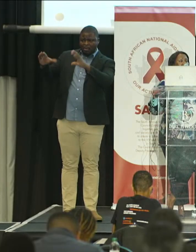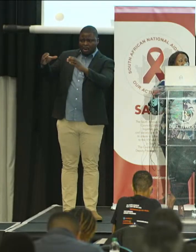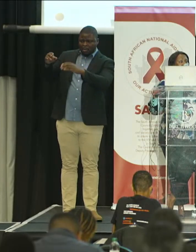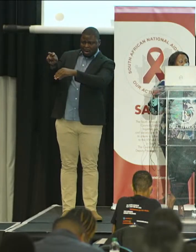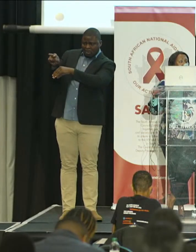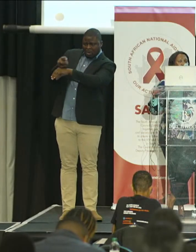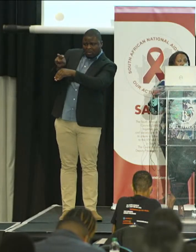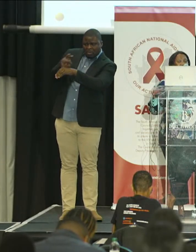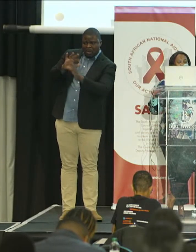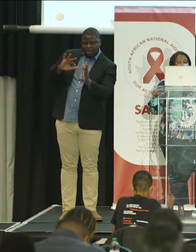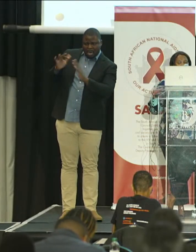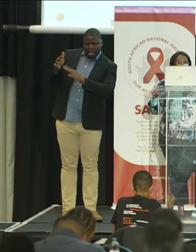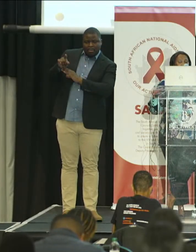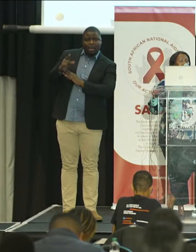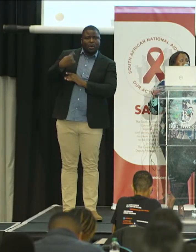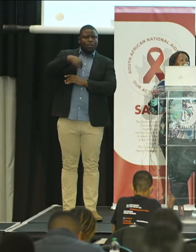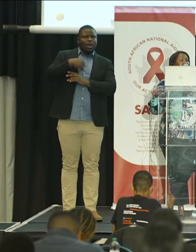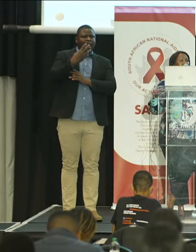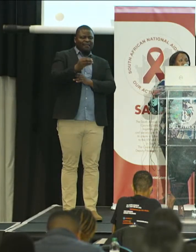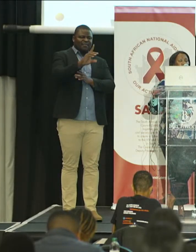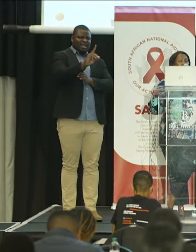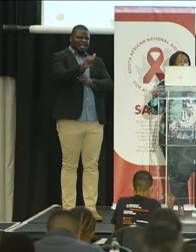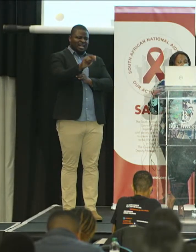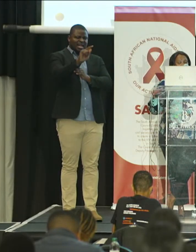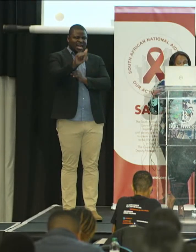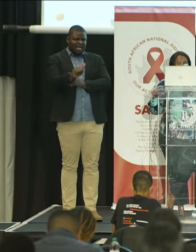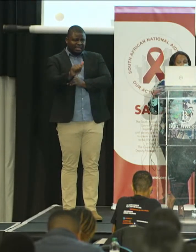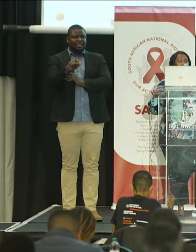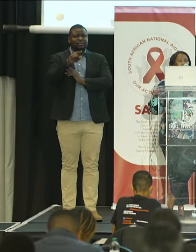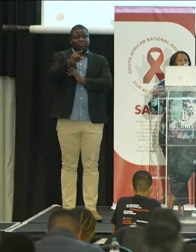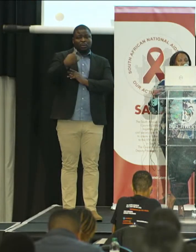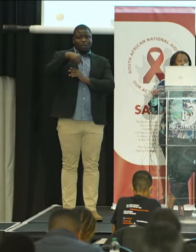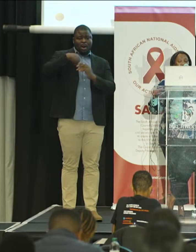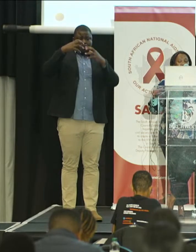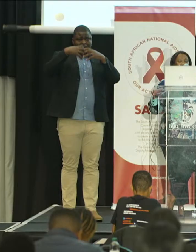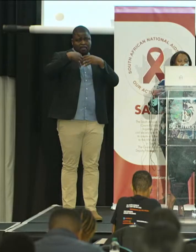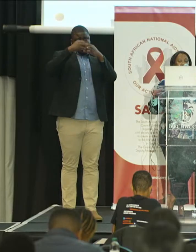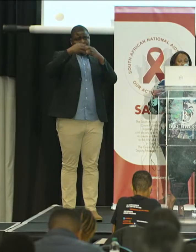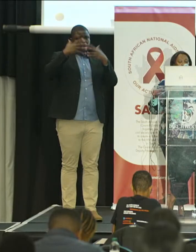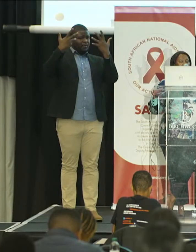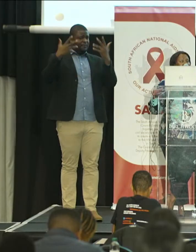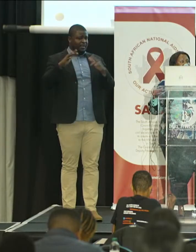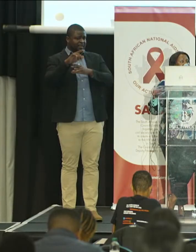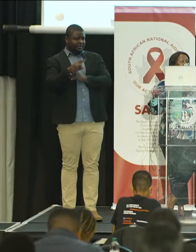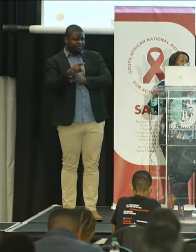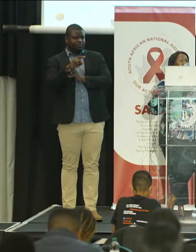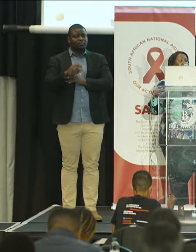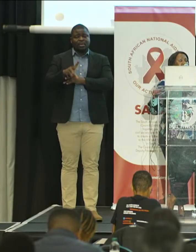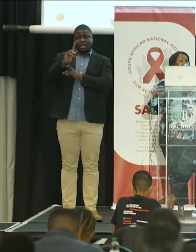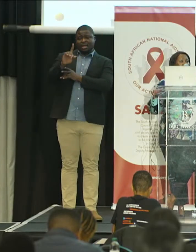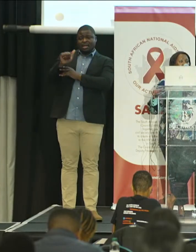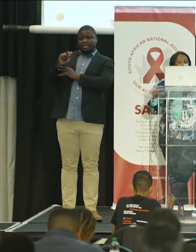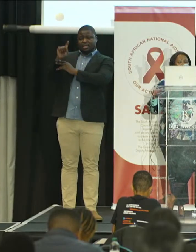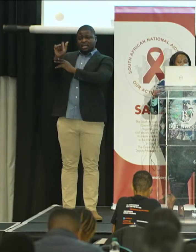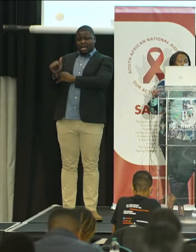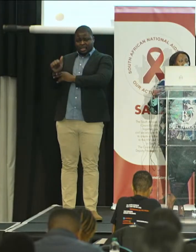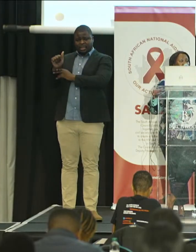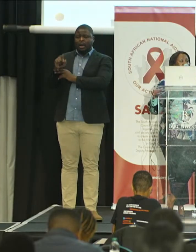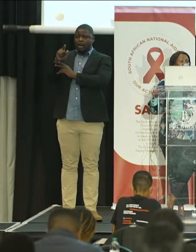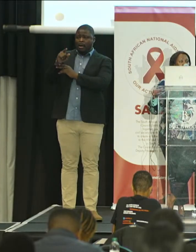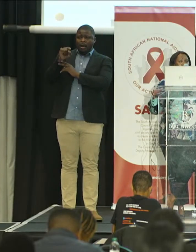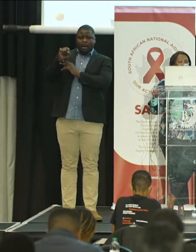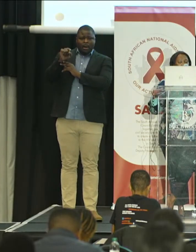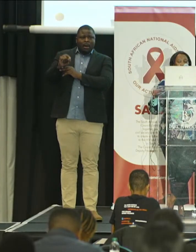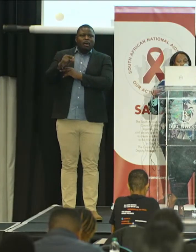the set of data element that we have developed, and then those data elements, they are according to the